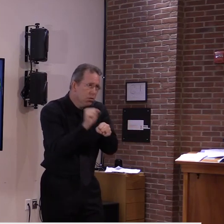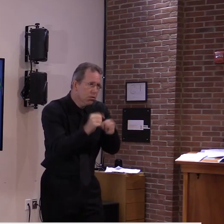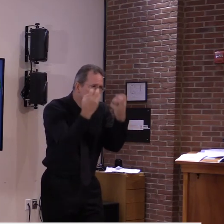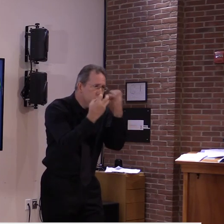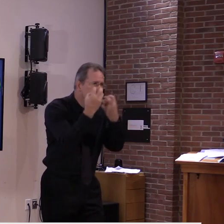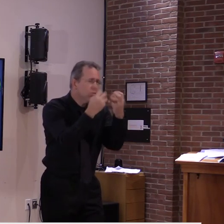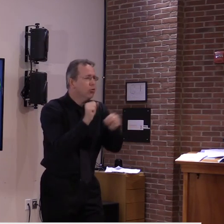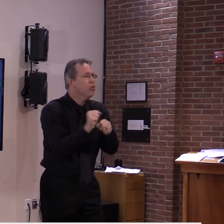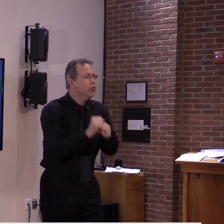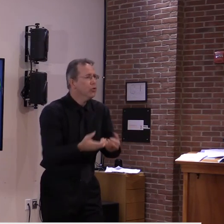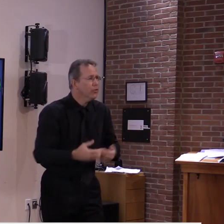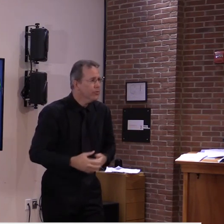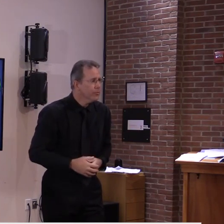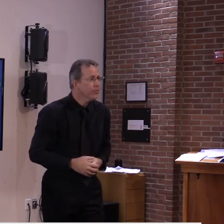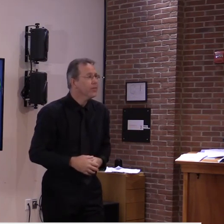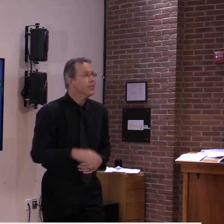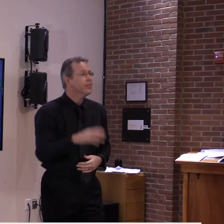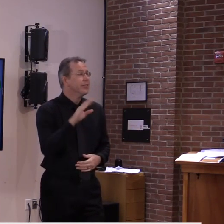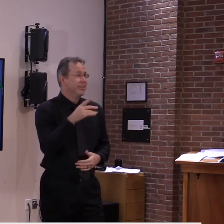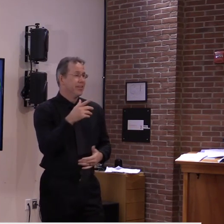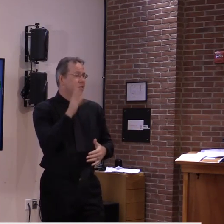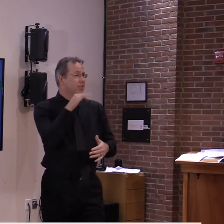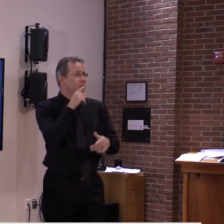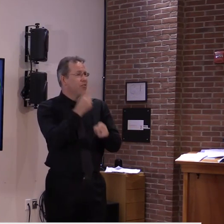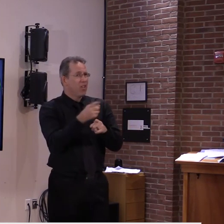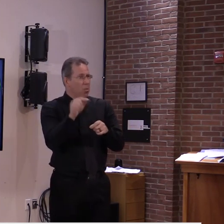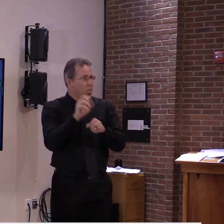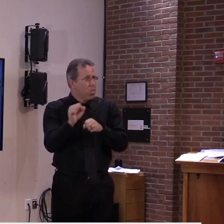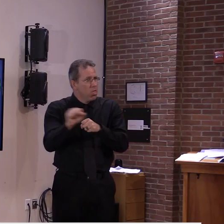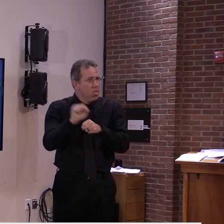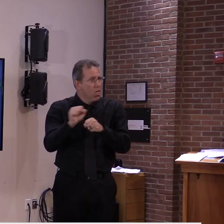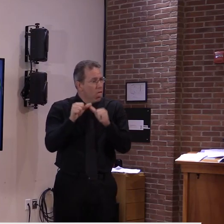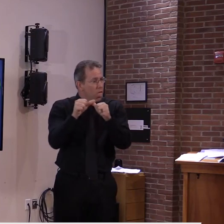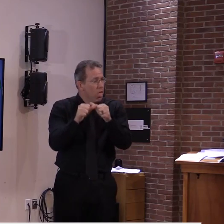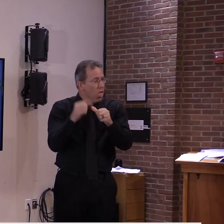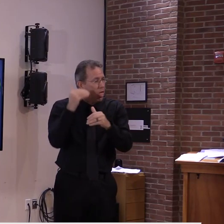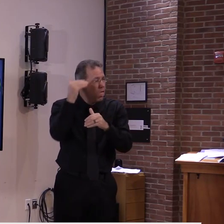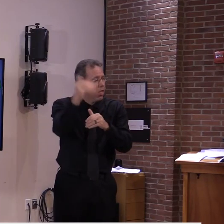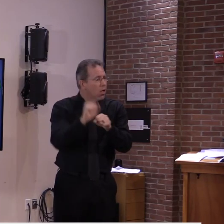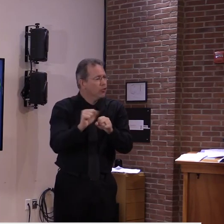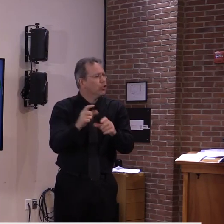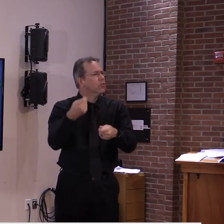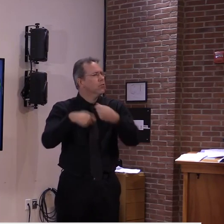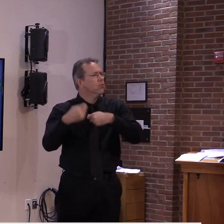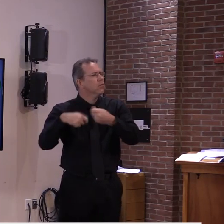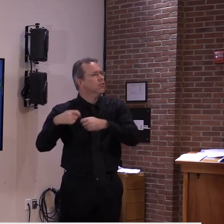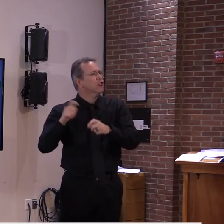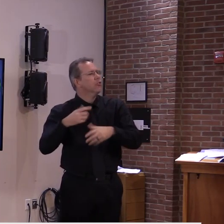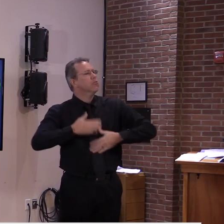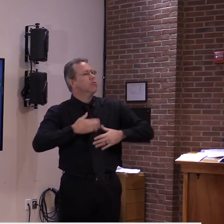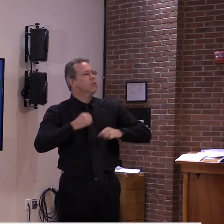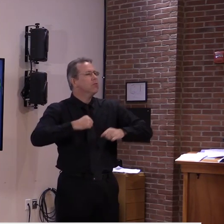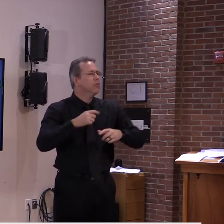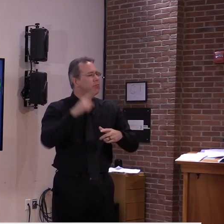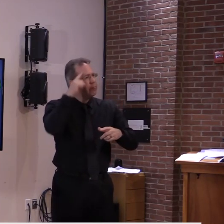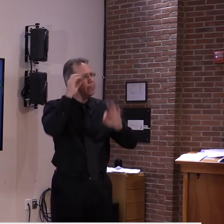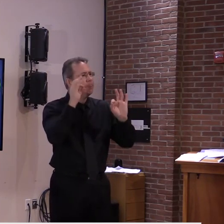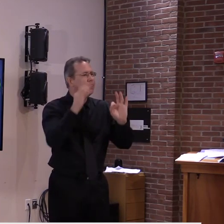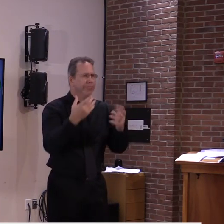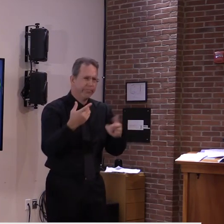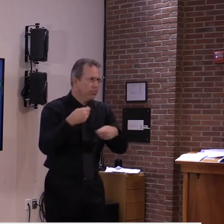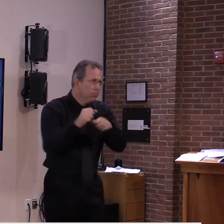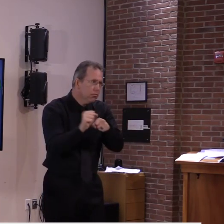should acknowledge them. We should correct them. I should take the blame for them, which I did last week or